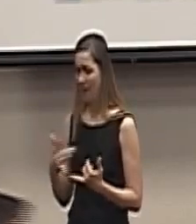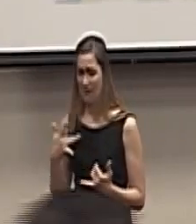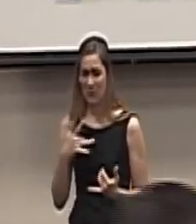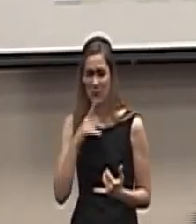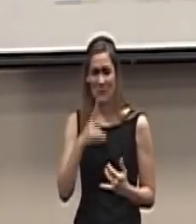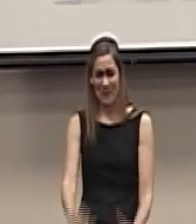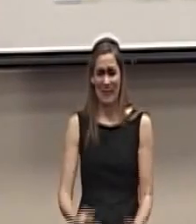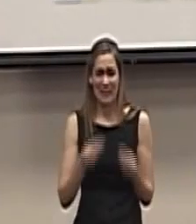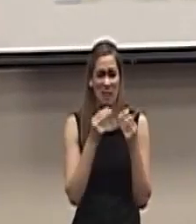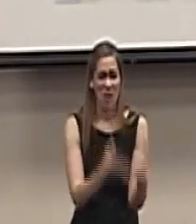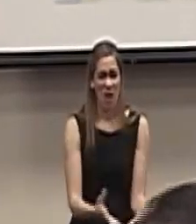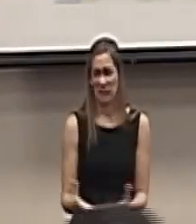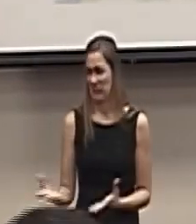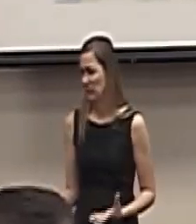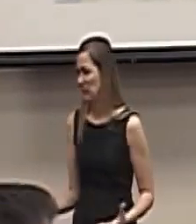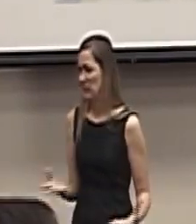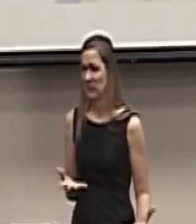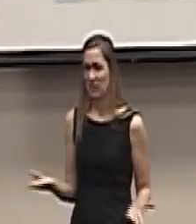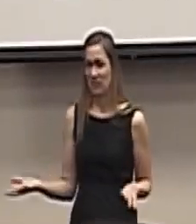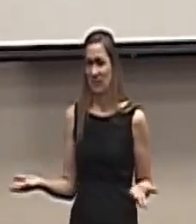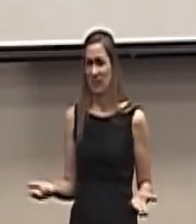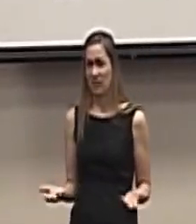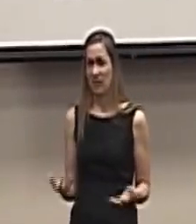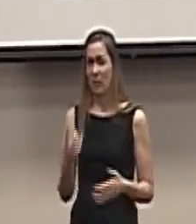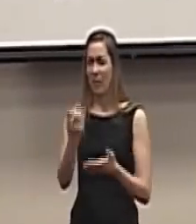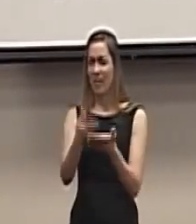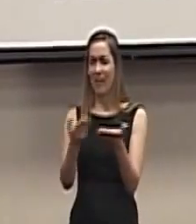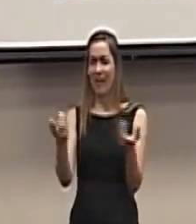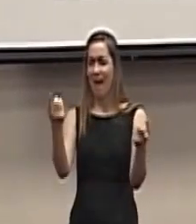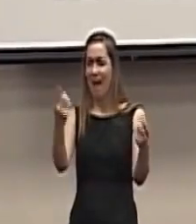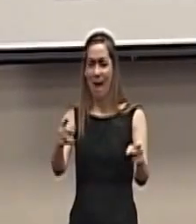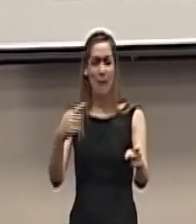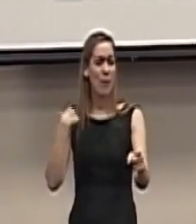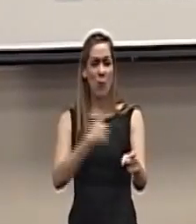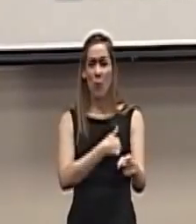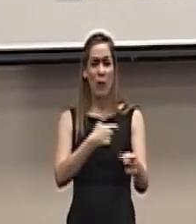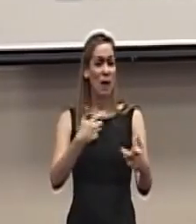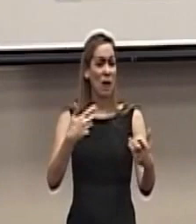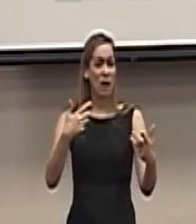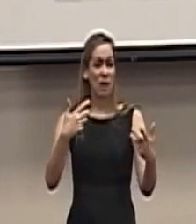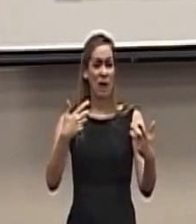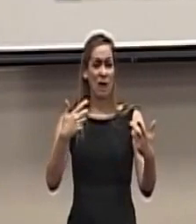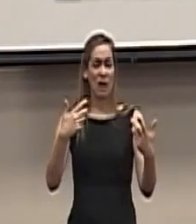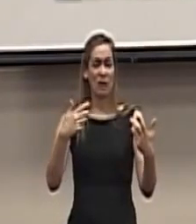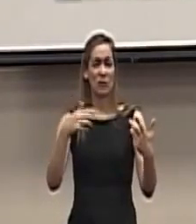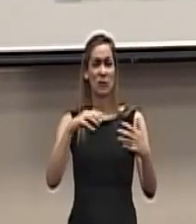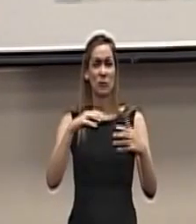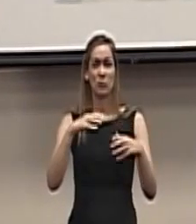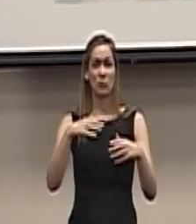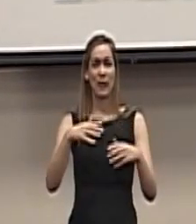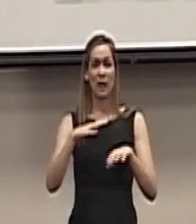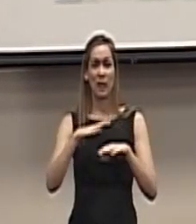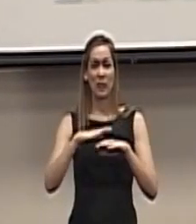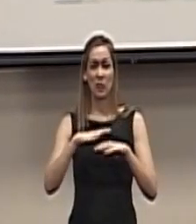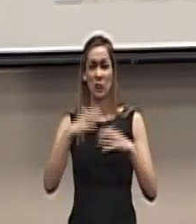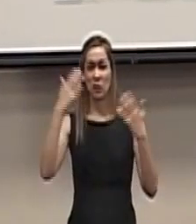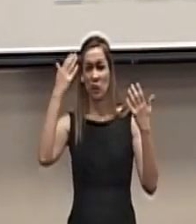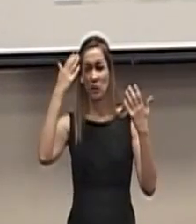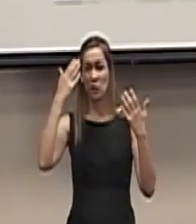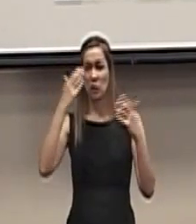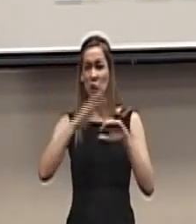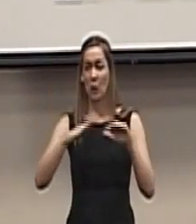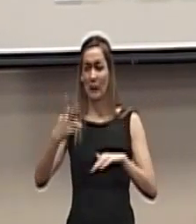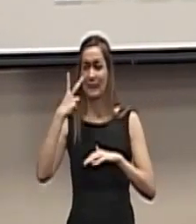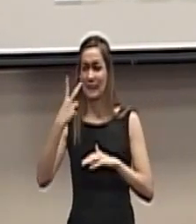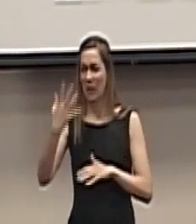so true. And you know, one of the things that happens is we don't acknowledge, we don't see why. We can't see